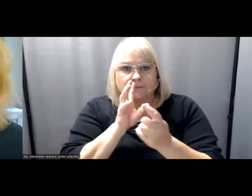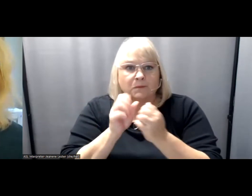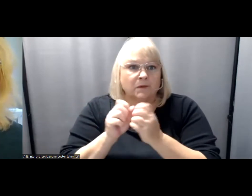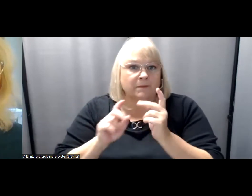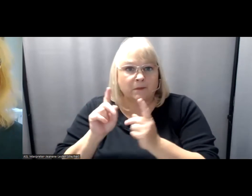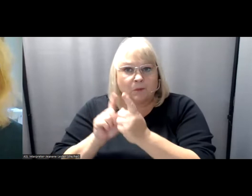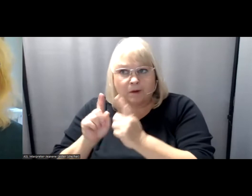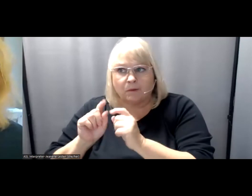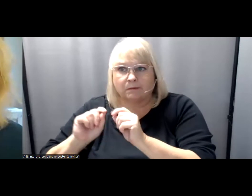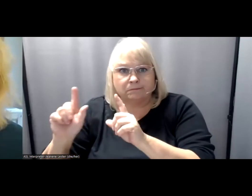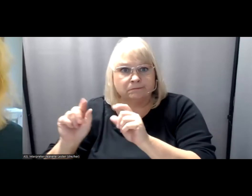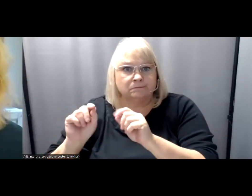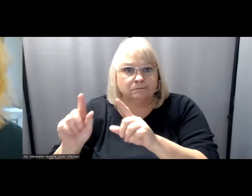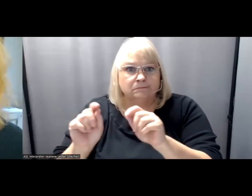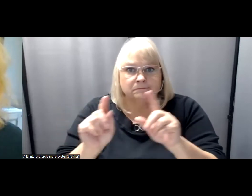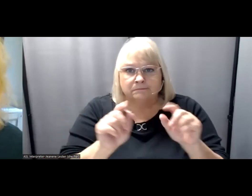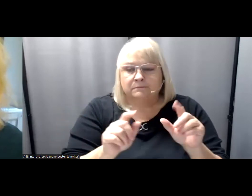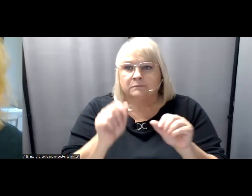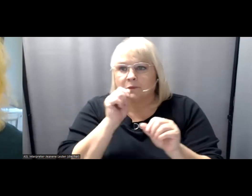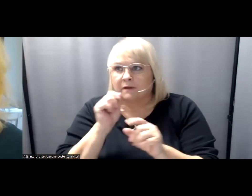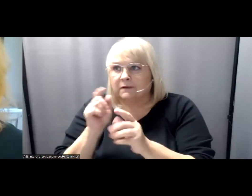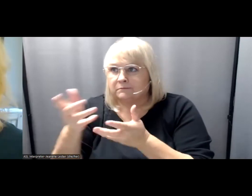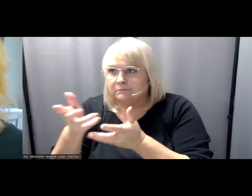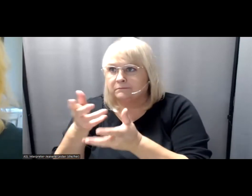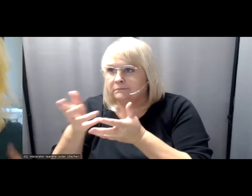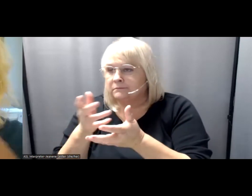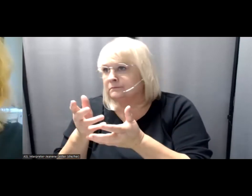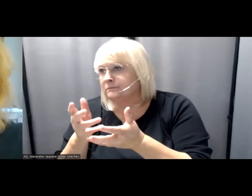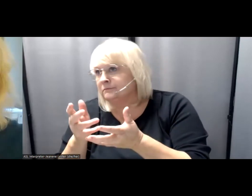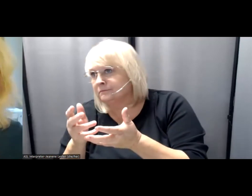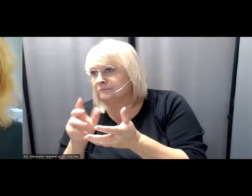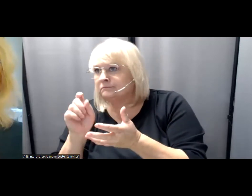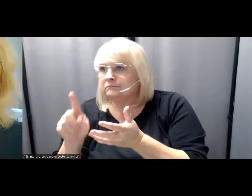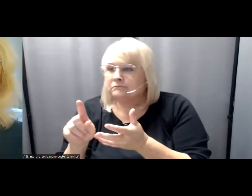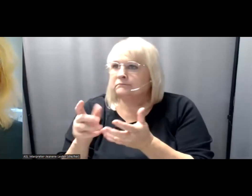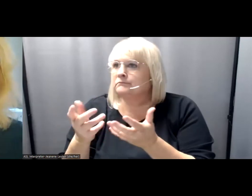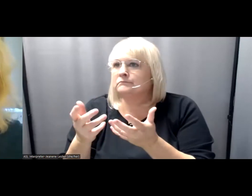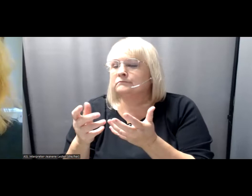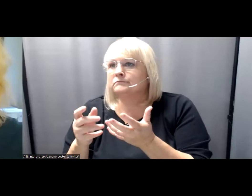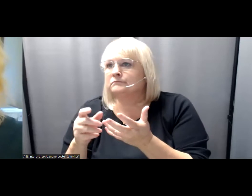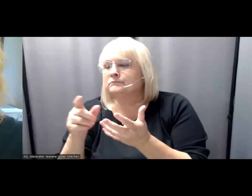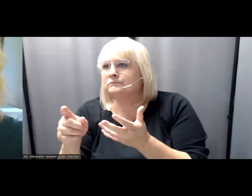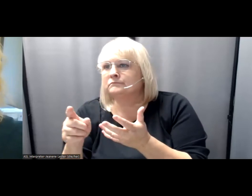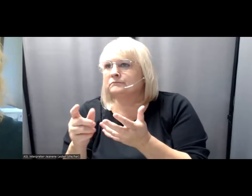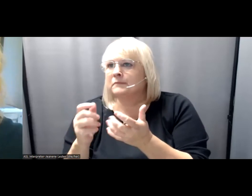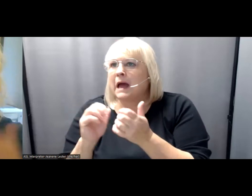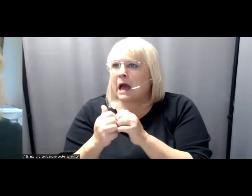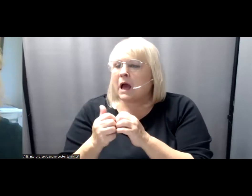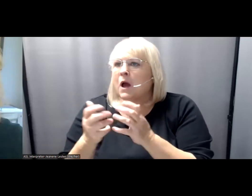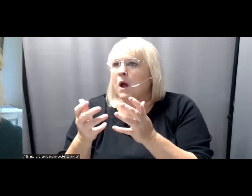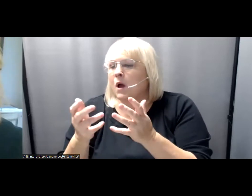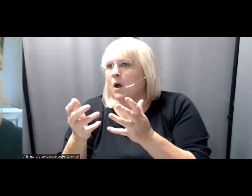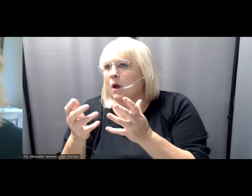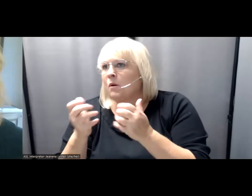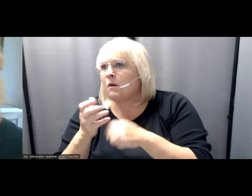one-on-one, private conversations we're talking about here, to find out how they would like to be treated, the platinum rule. asking